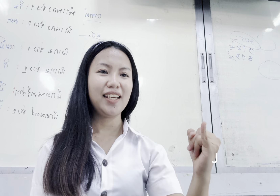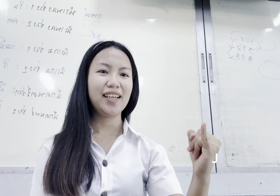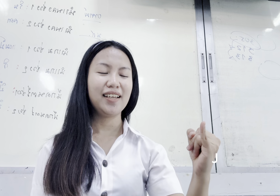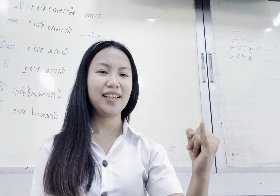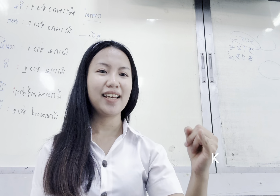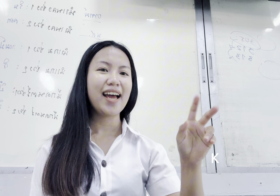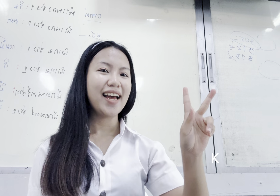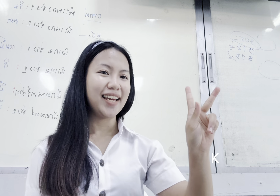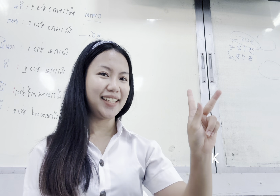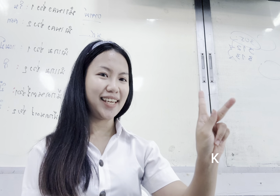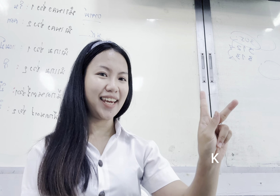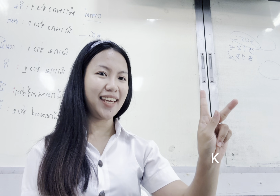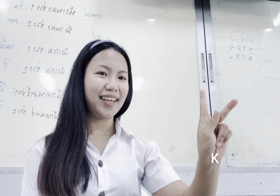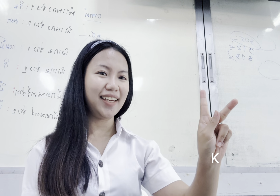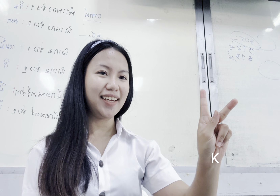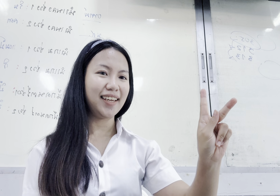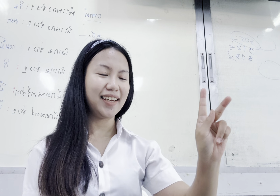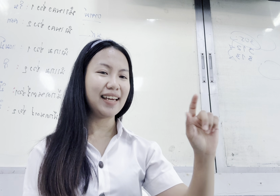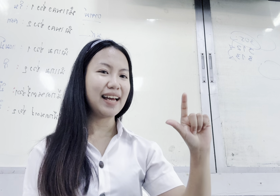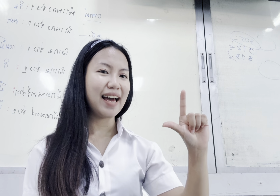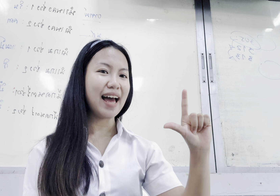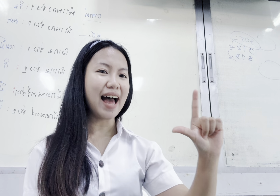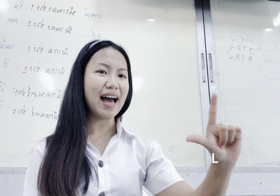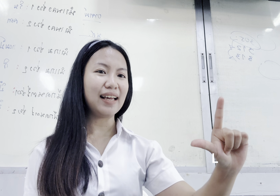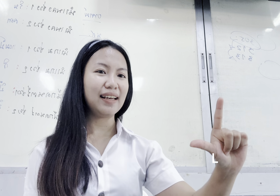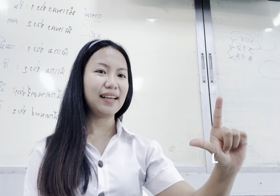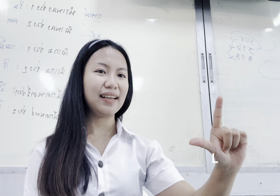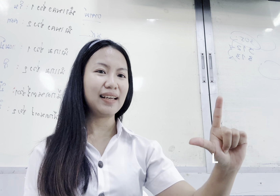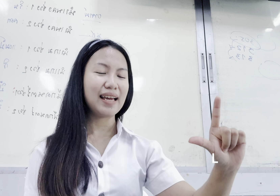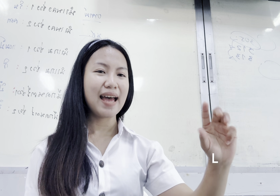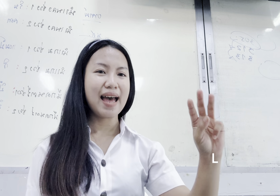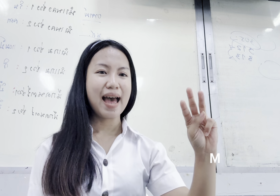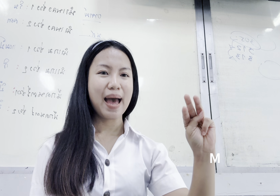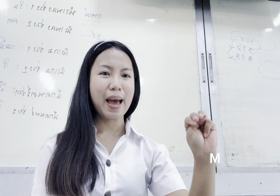J, K, L, M,